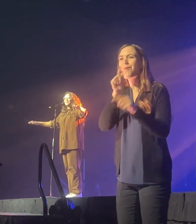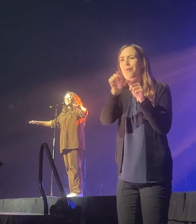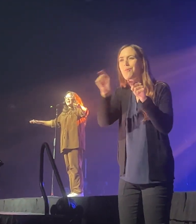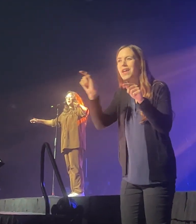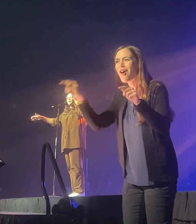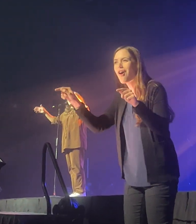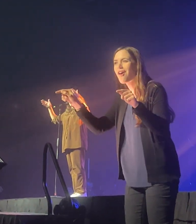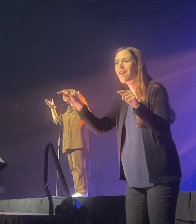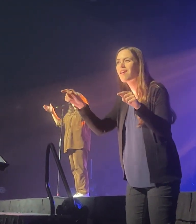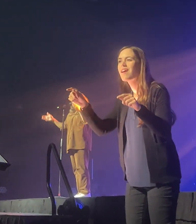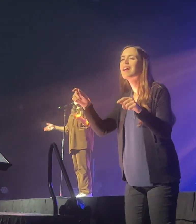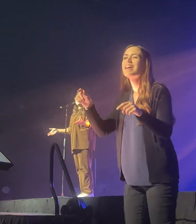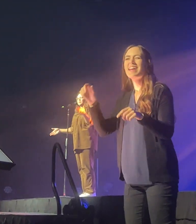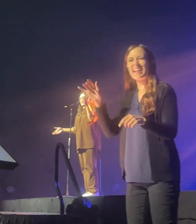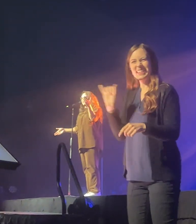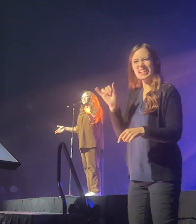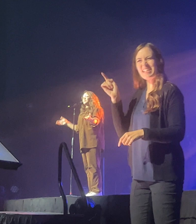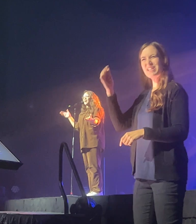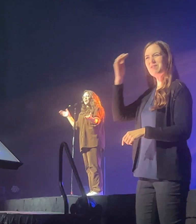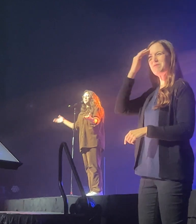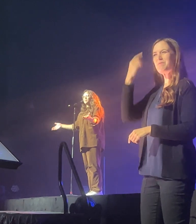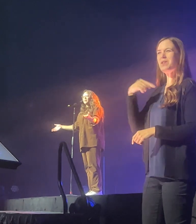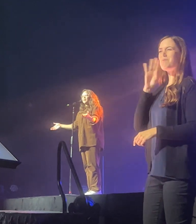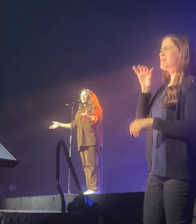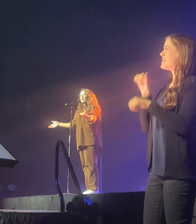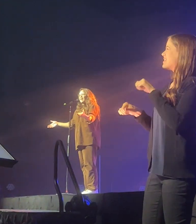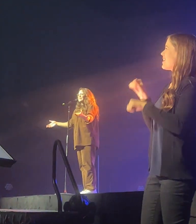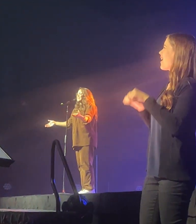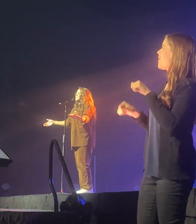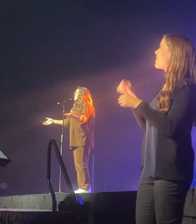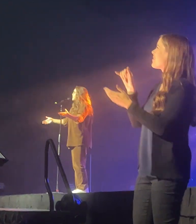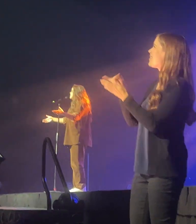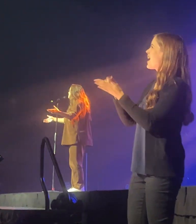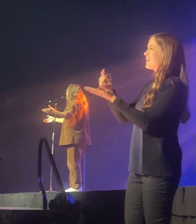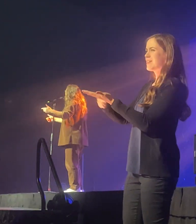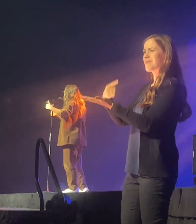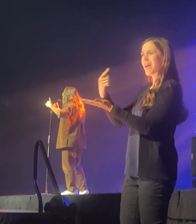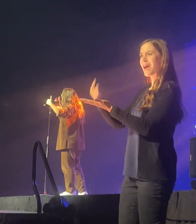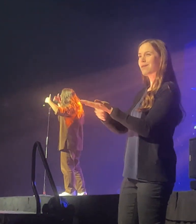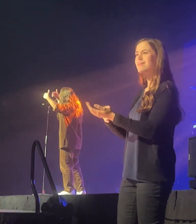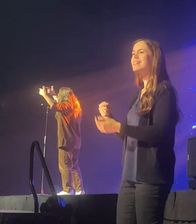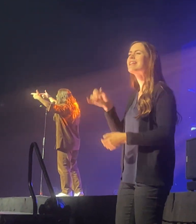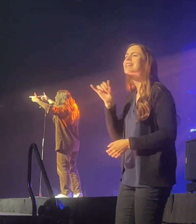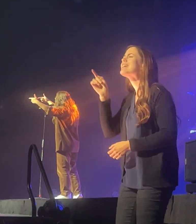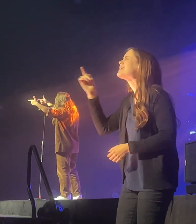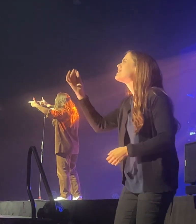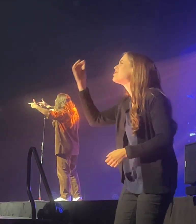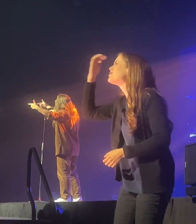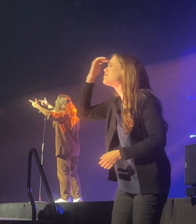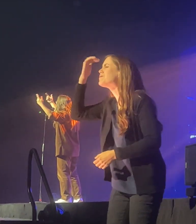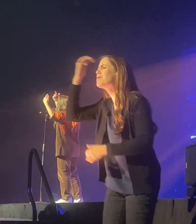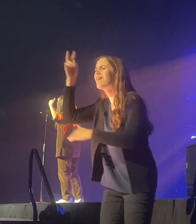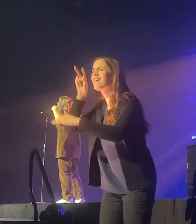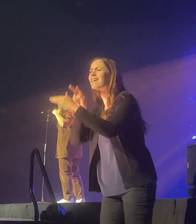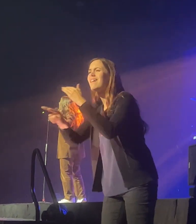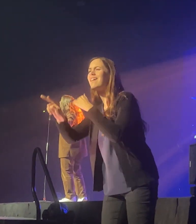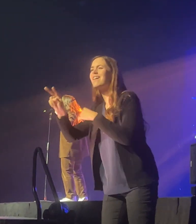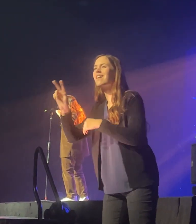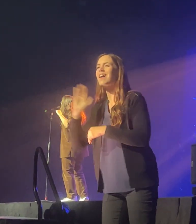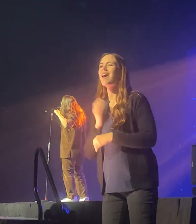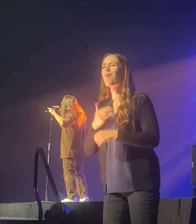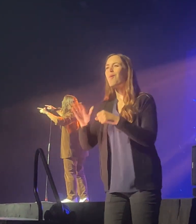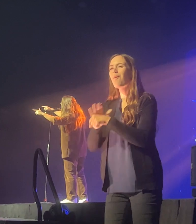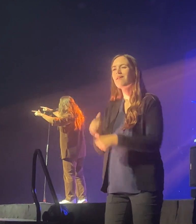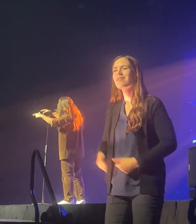that we would doubt who that was from time to time. It's as if He saw it coming, that we'd spend our whole